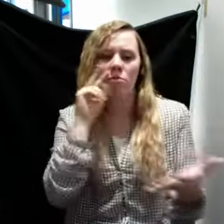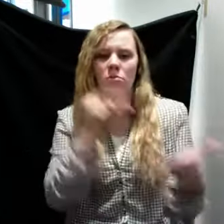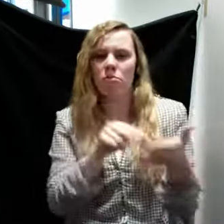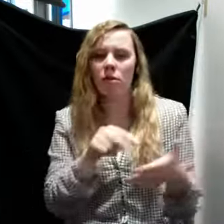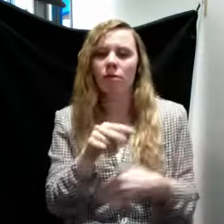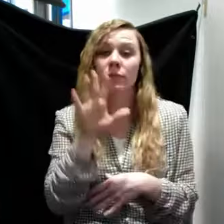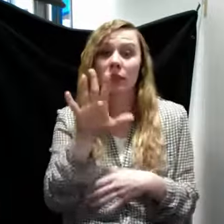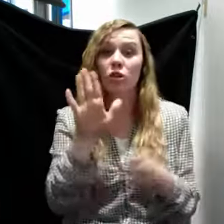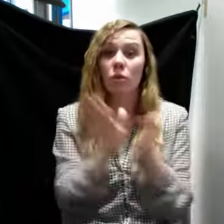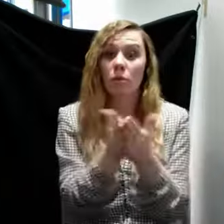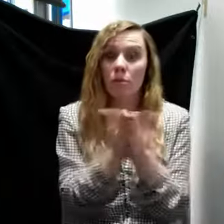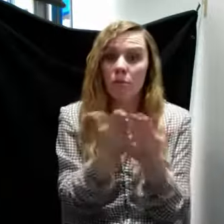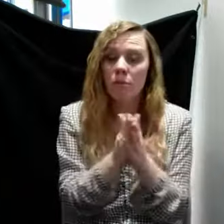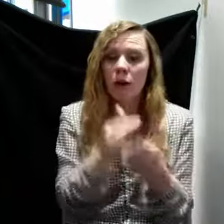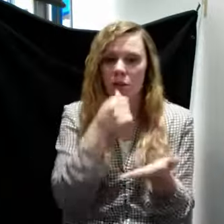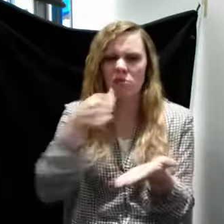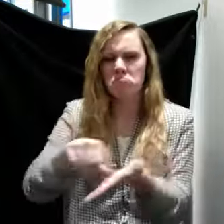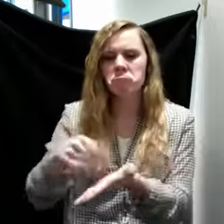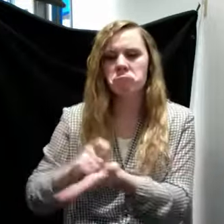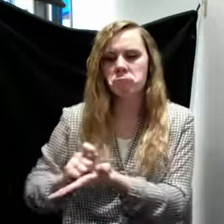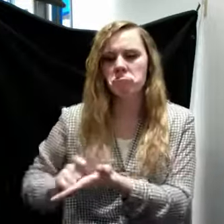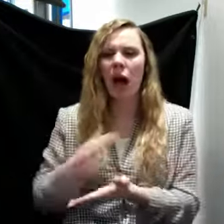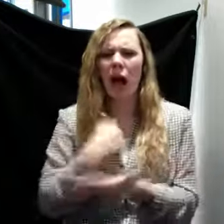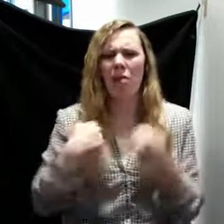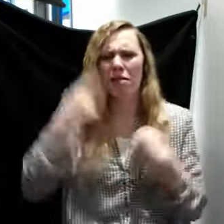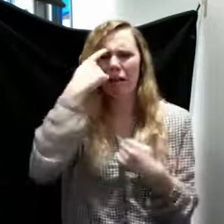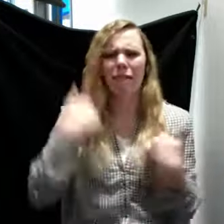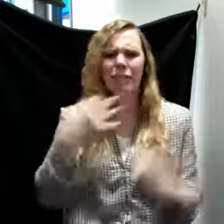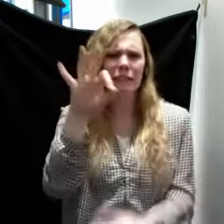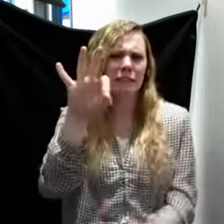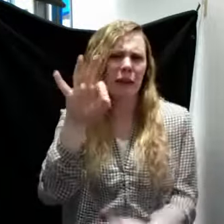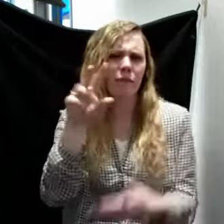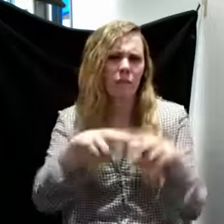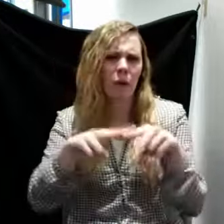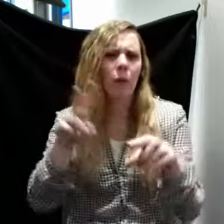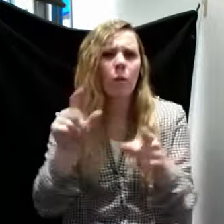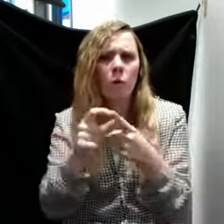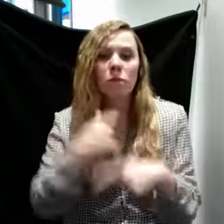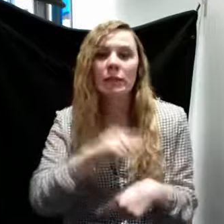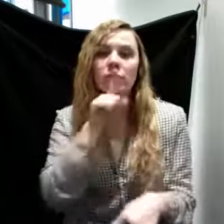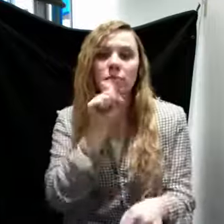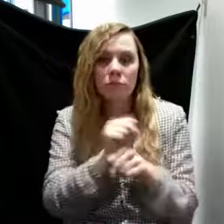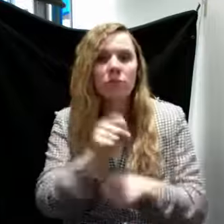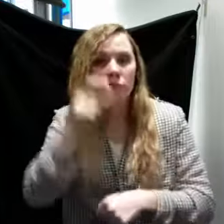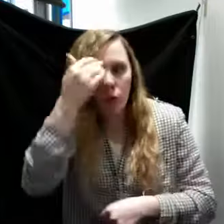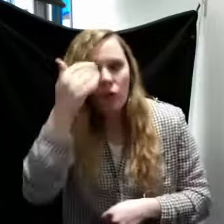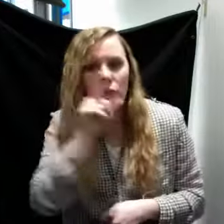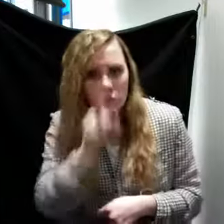your notebooks, I've got, I believe, 9 vocabulary words that we need to make sure that we know for sure and get those in. So what I've got